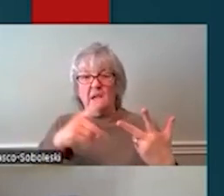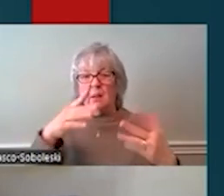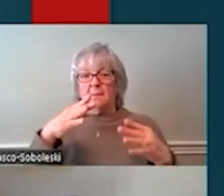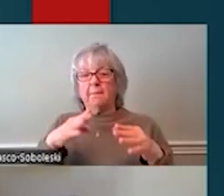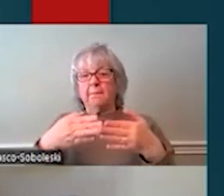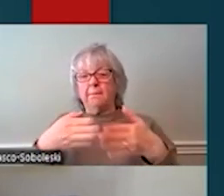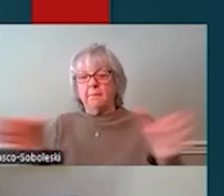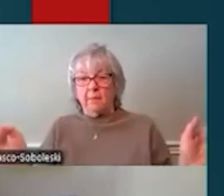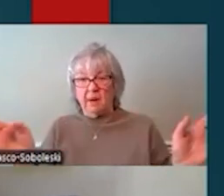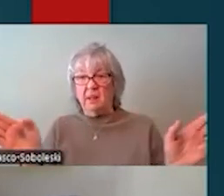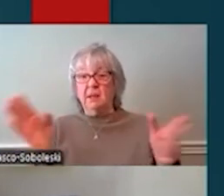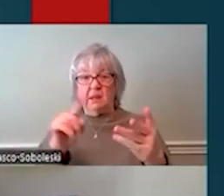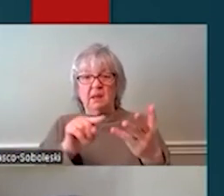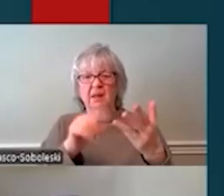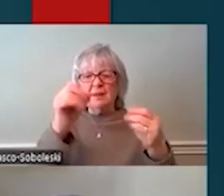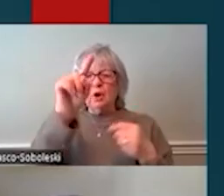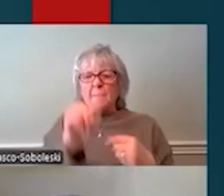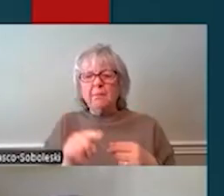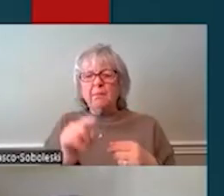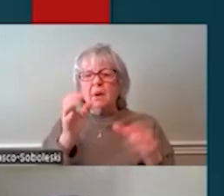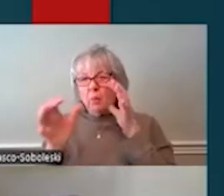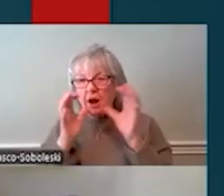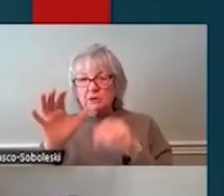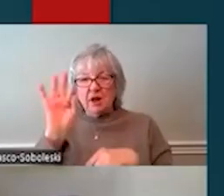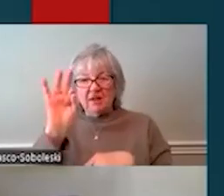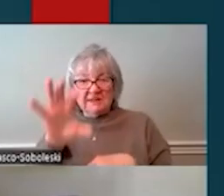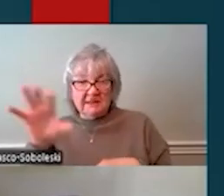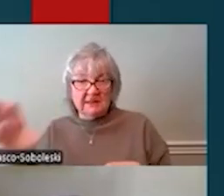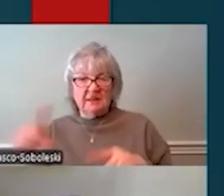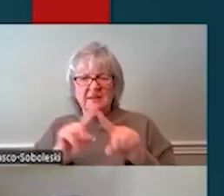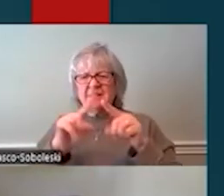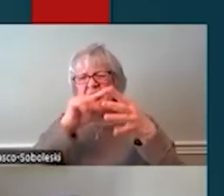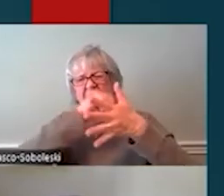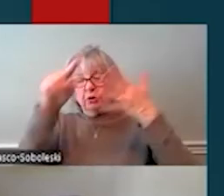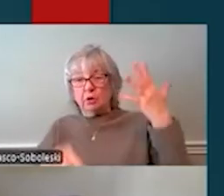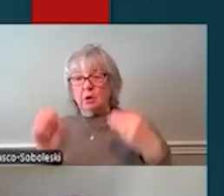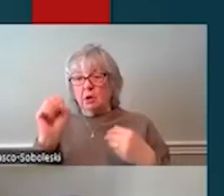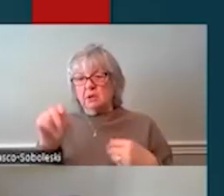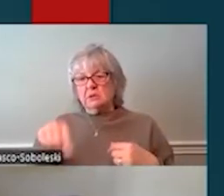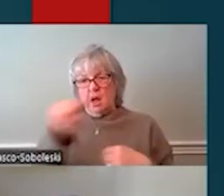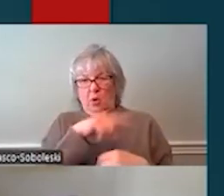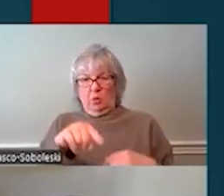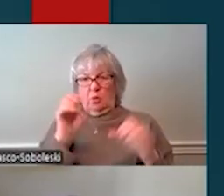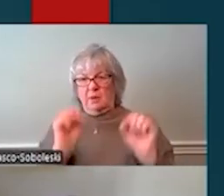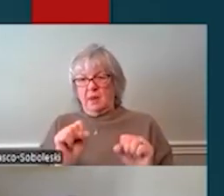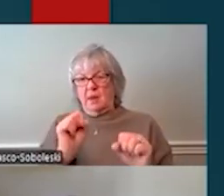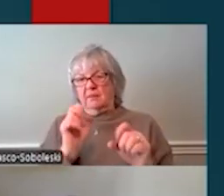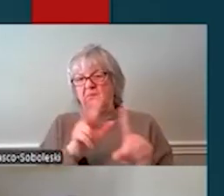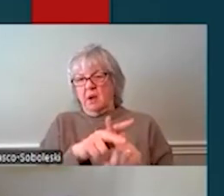employment, government, state and local, public, and telecommunications, the